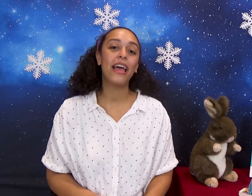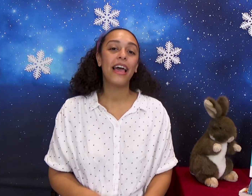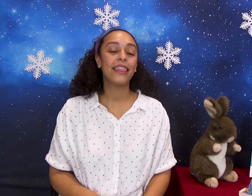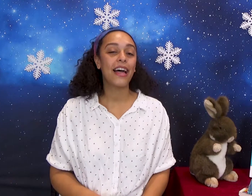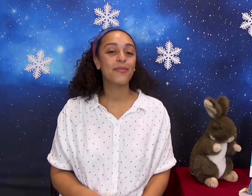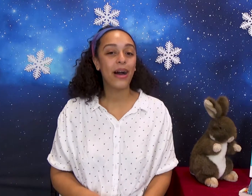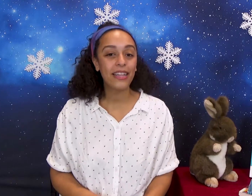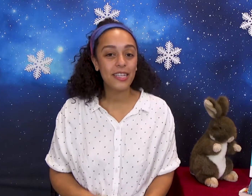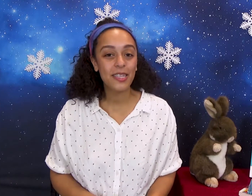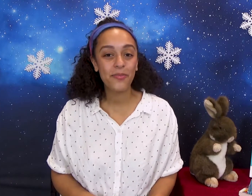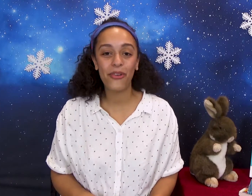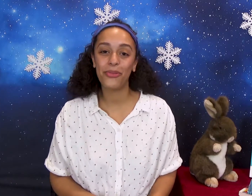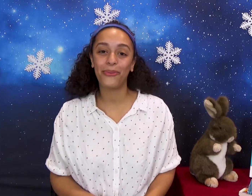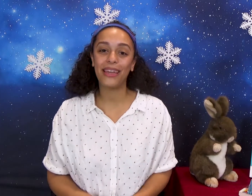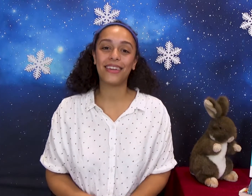And that's my lit tip of the week.